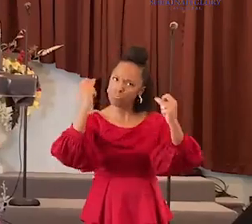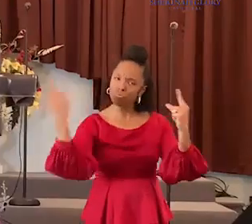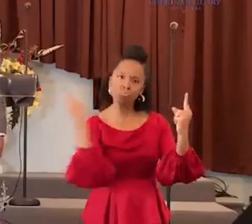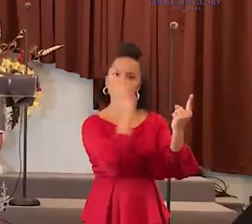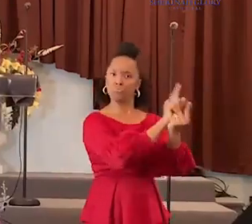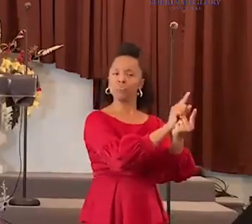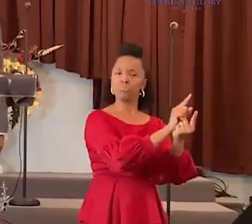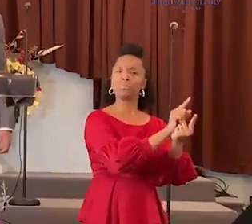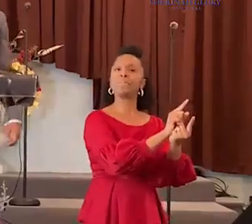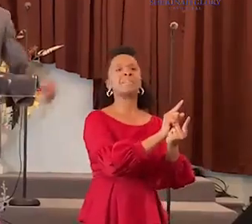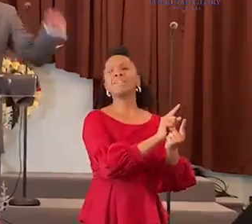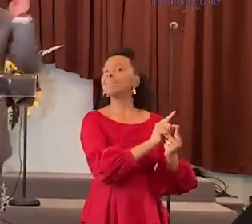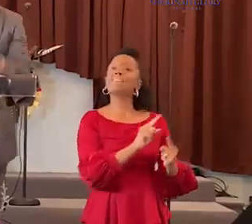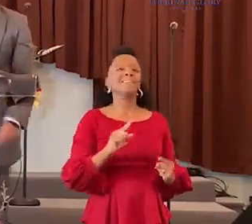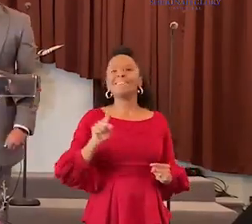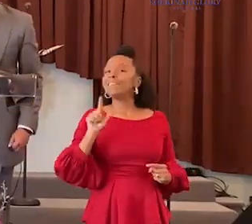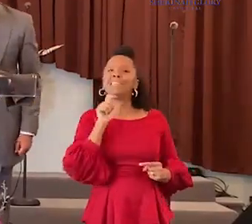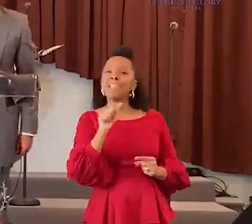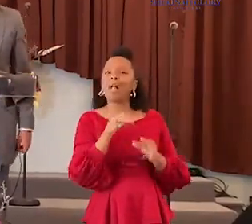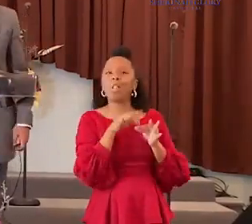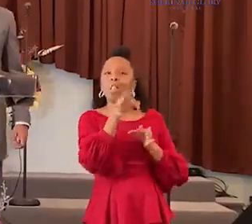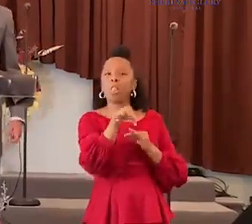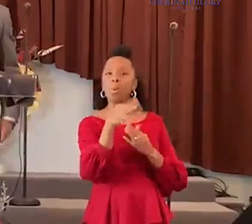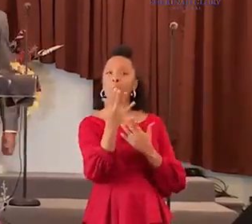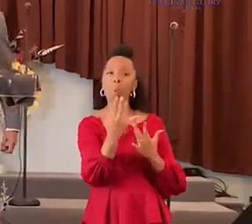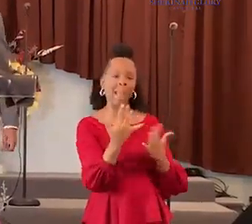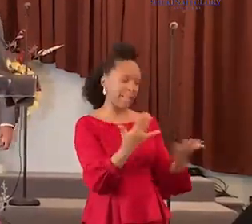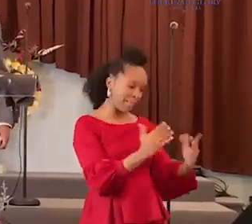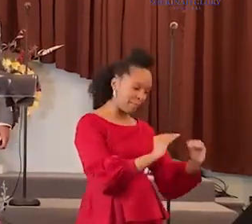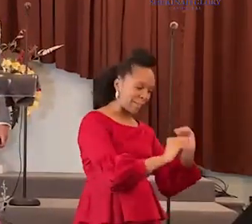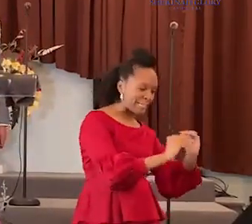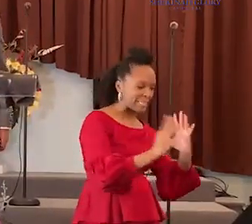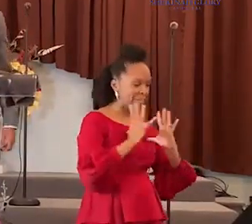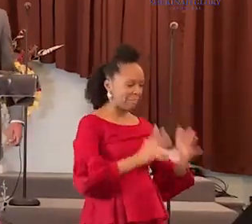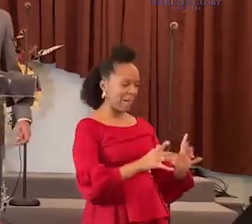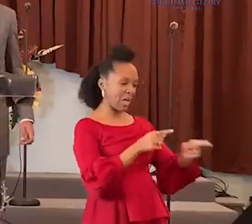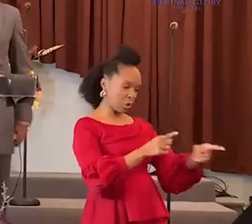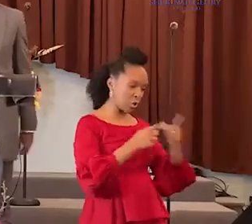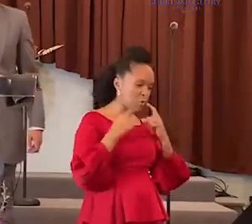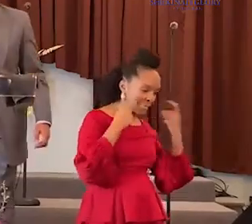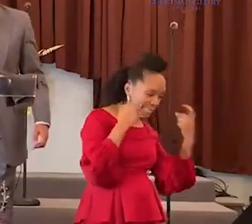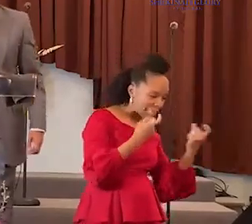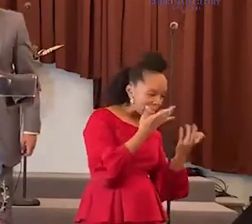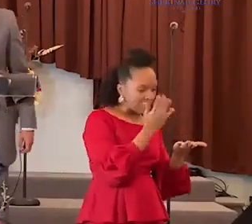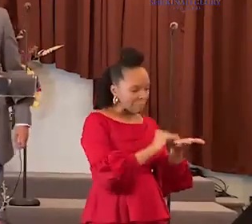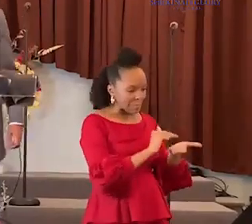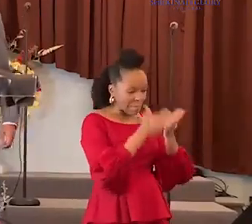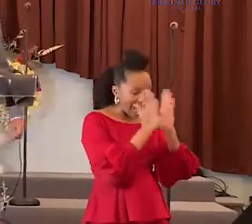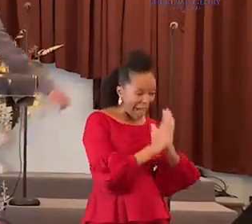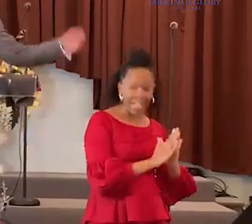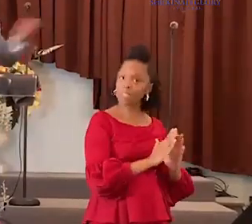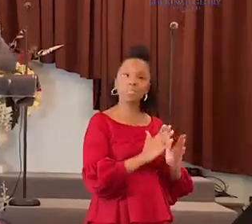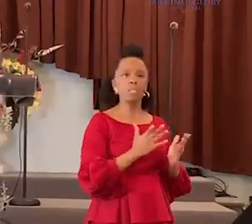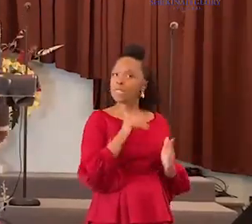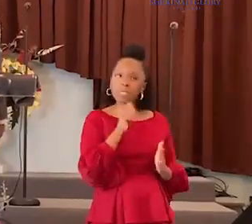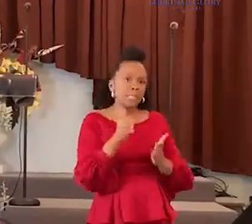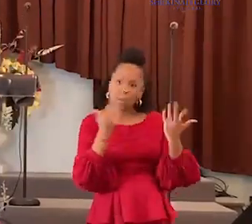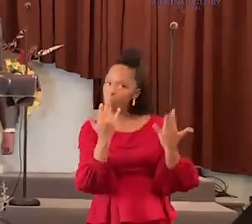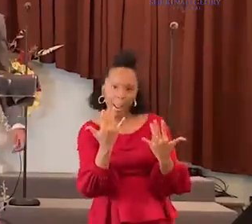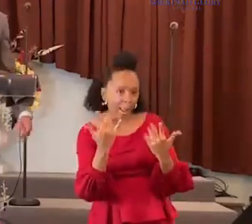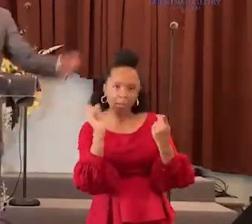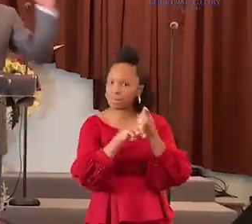Until he got together, he didn't wait until he repented. He didn't wait until he